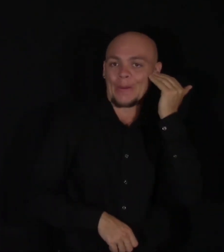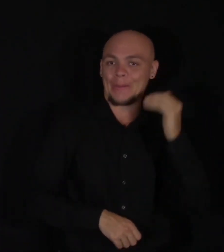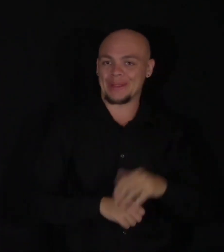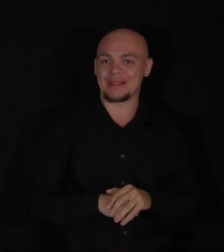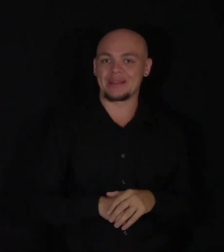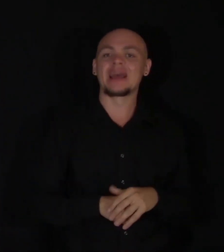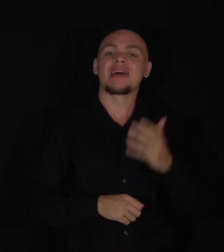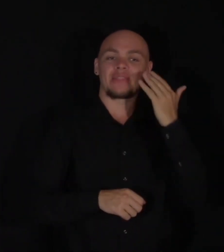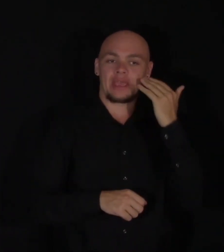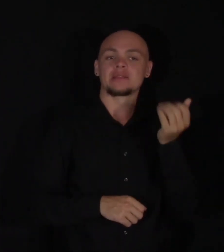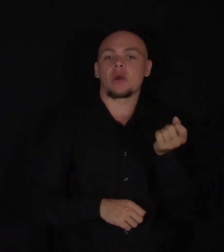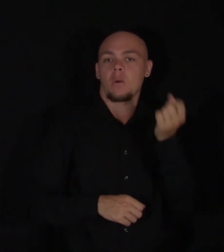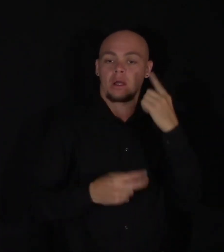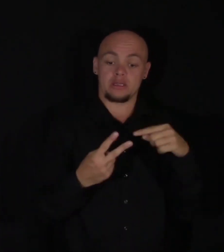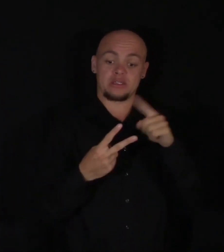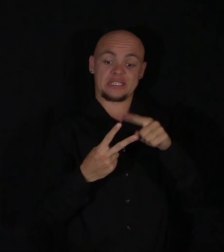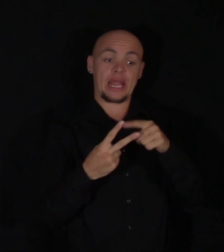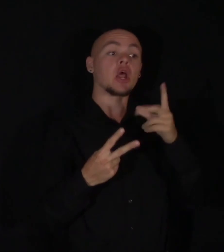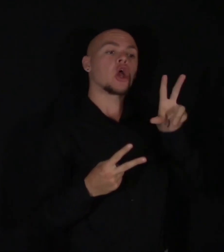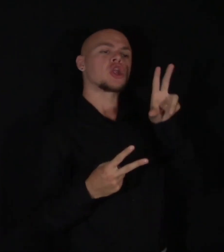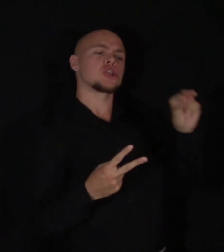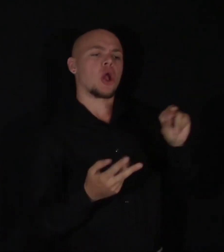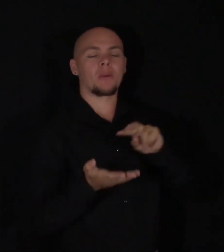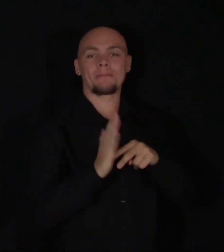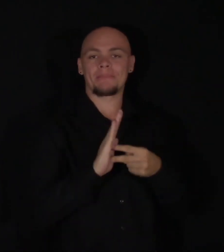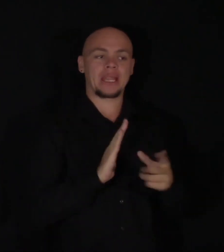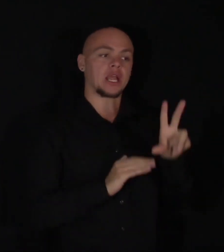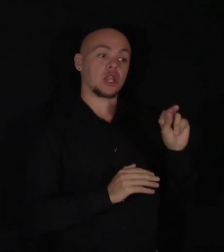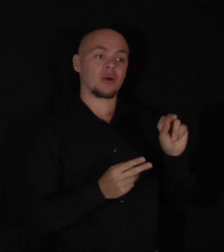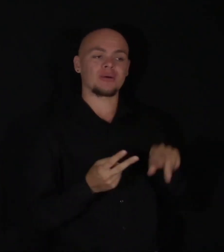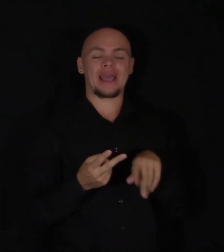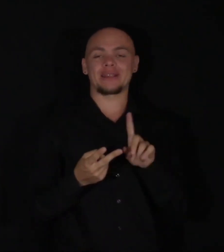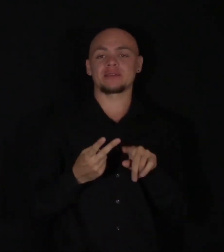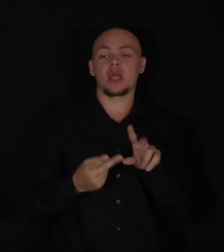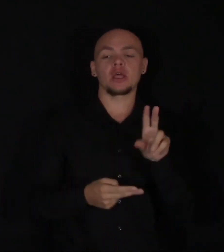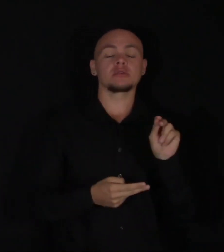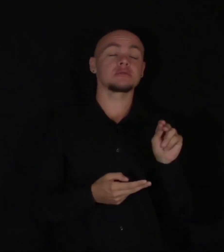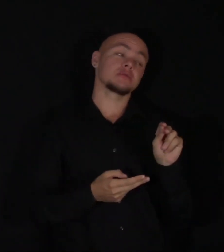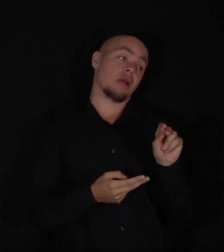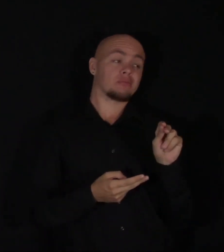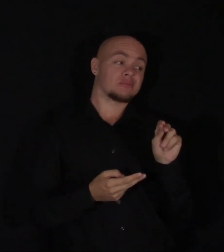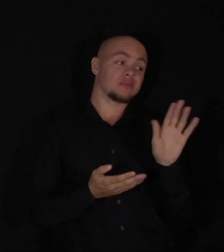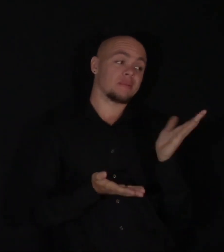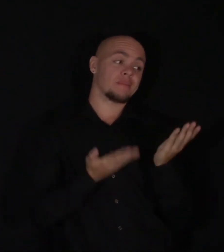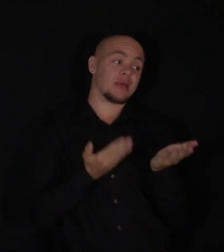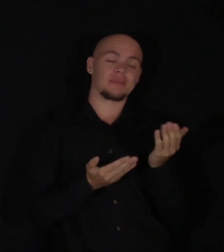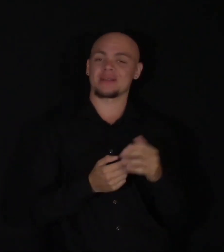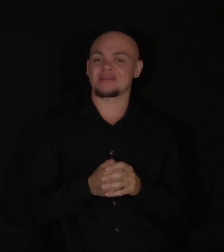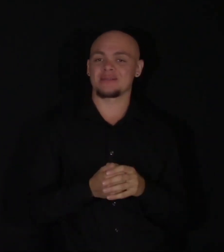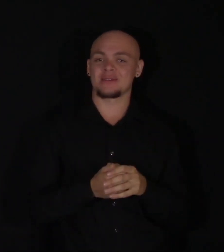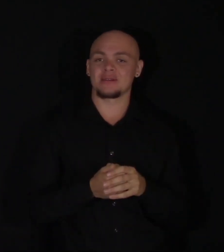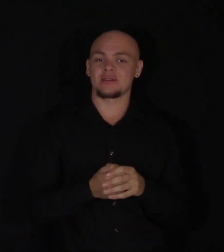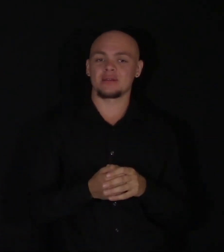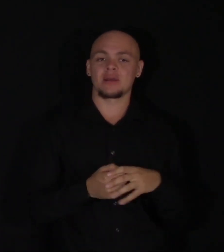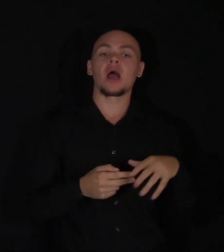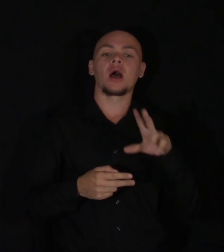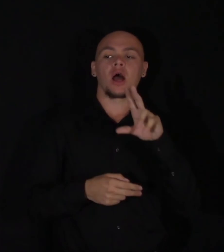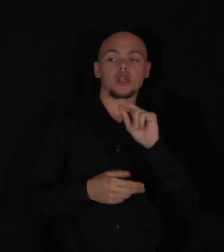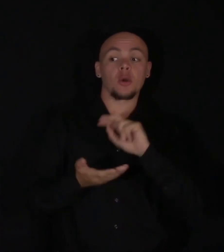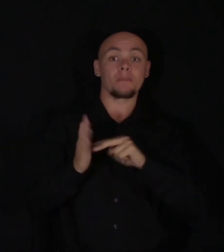distinguish between a no that means a no and a no means maybe. Because the last thing you want to do is not accept a no that means a no.